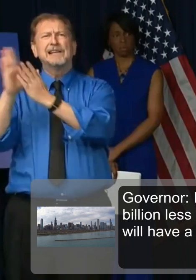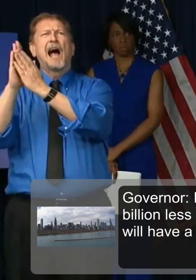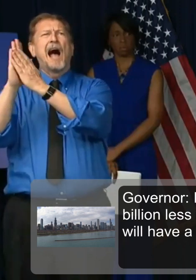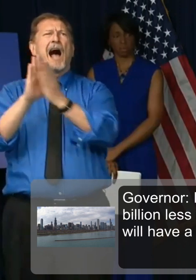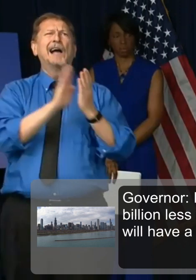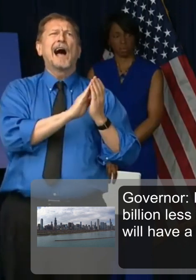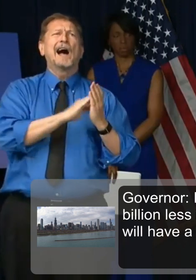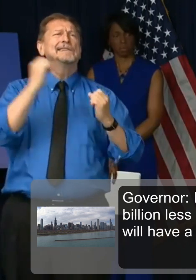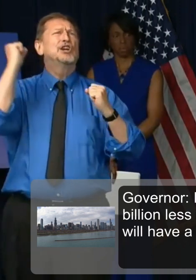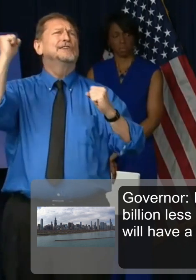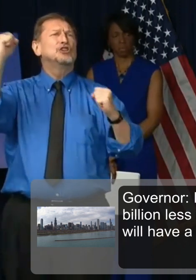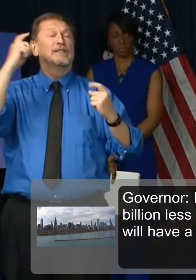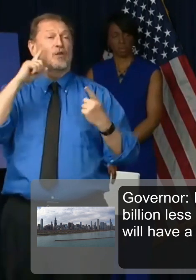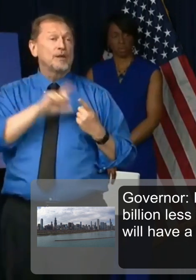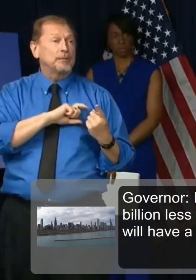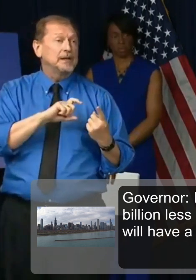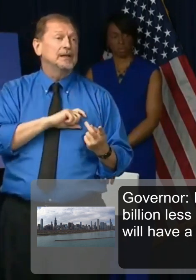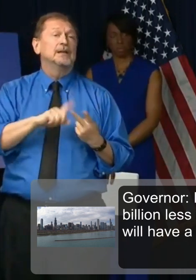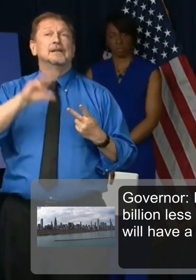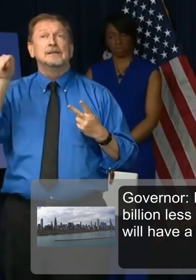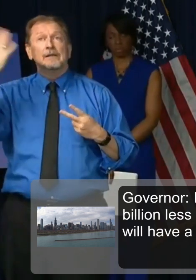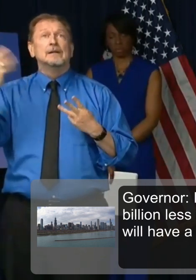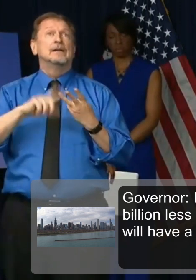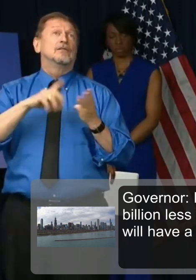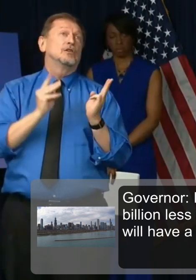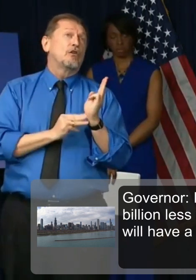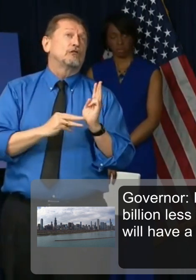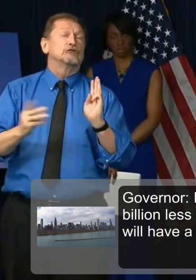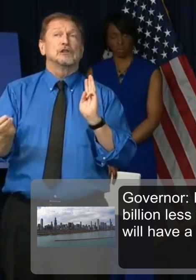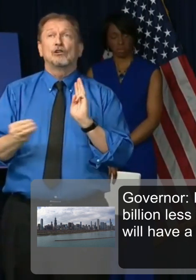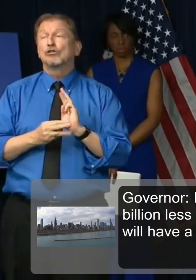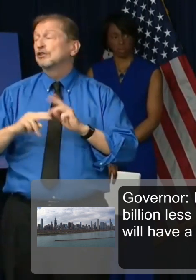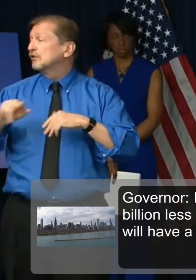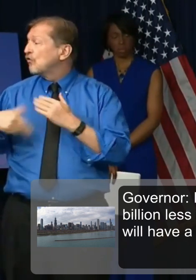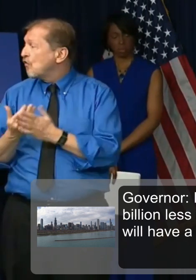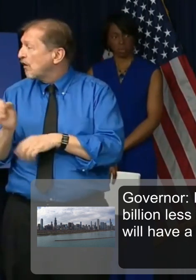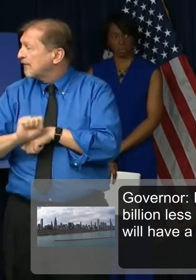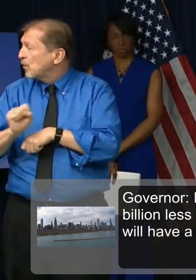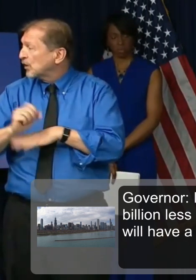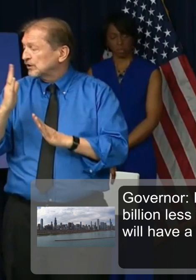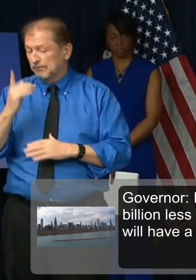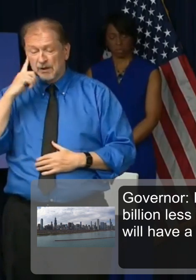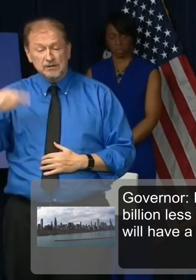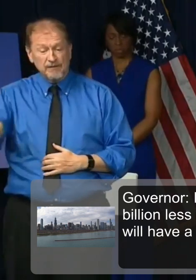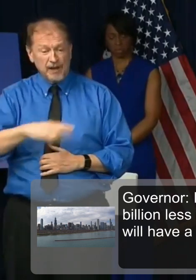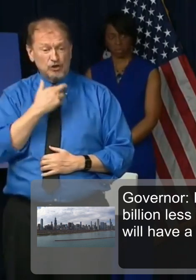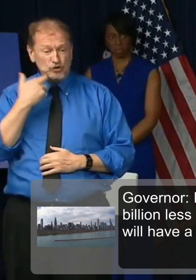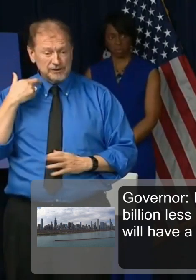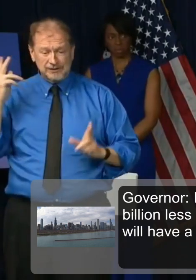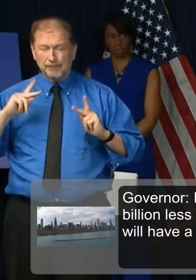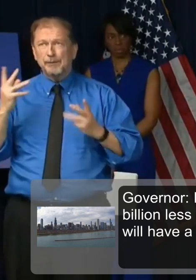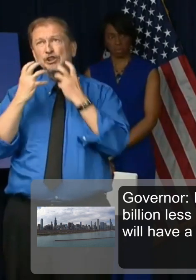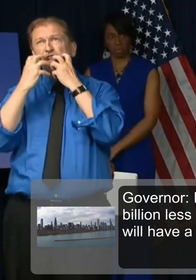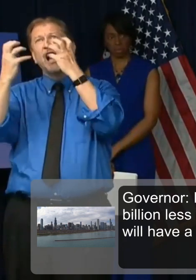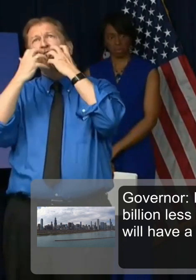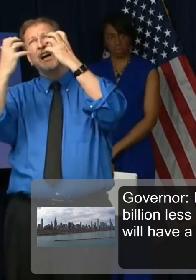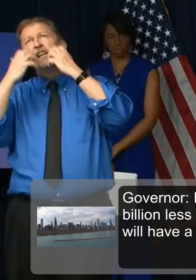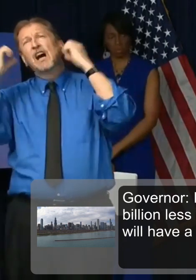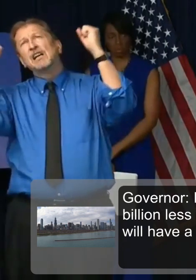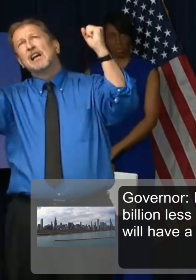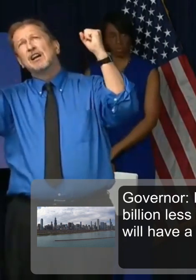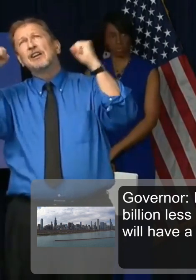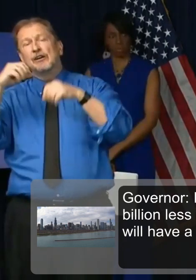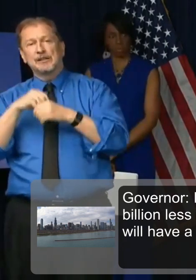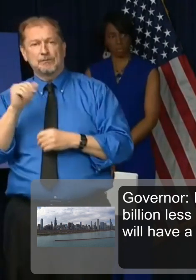for our first responders, cheering for all the essential workers because of the risks that they're taking. And I mean, that's just one